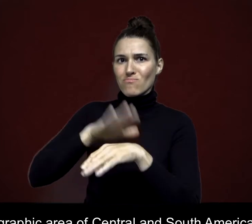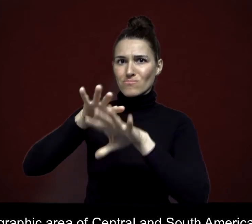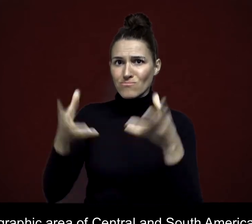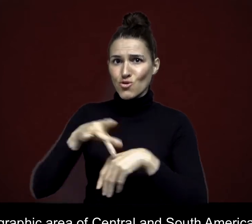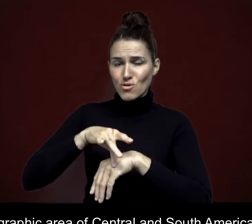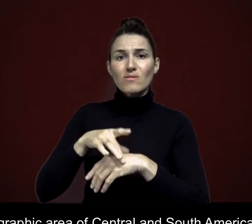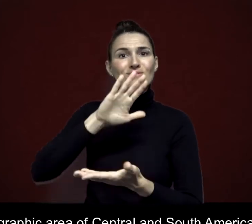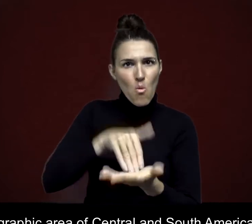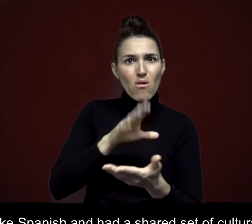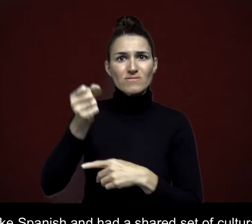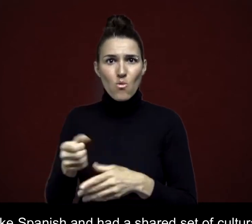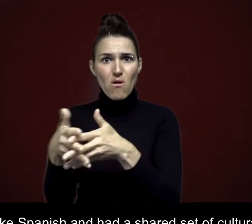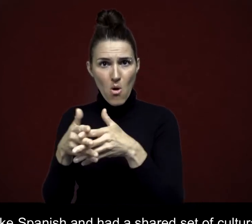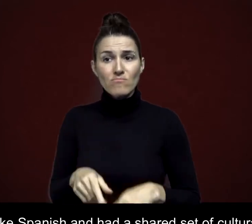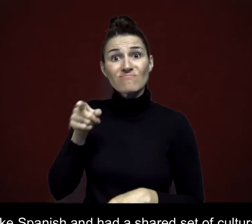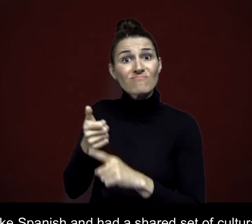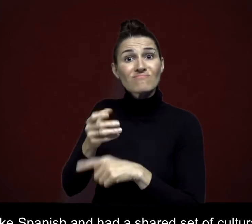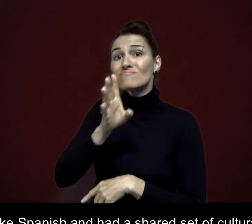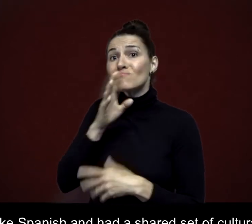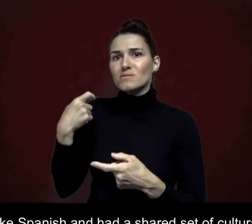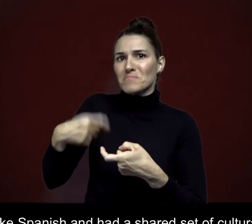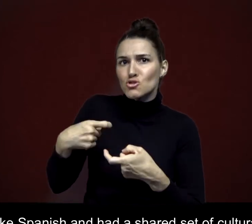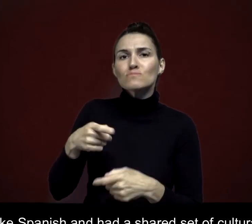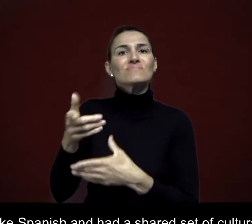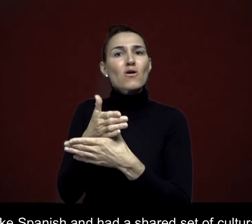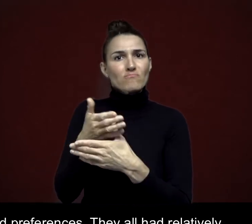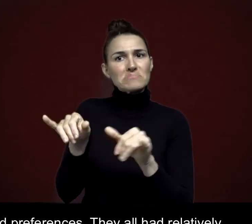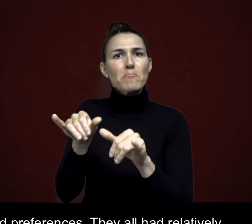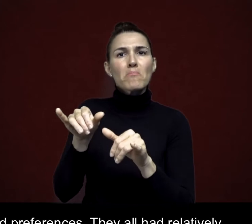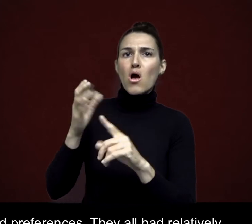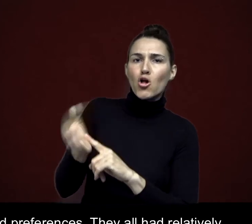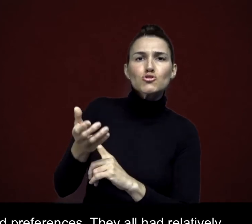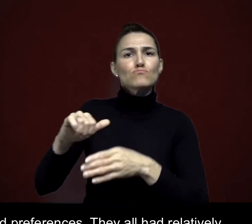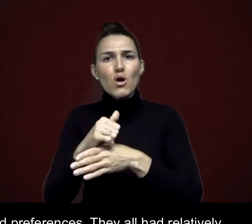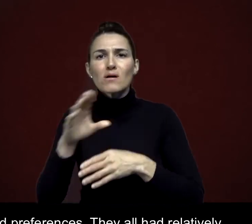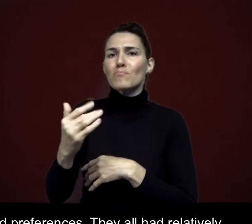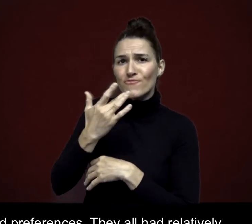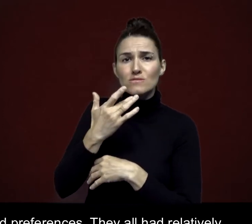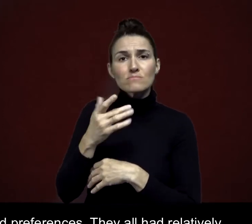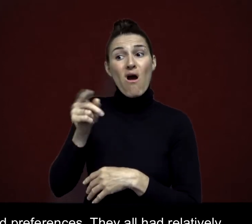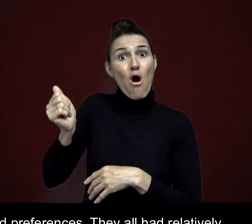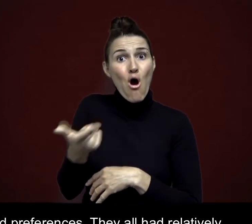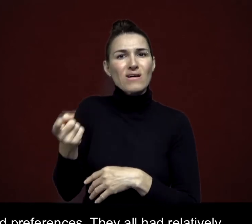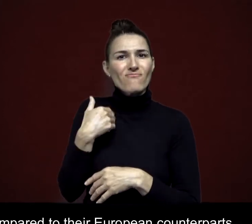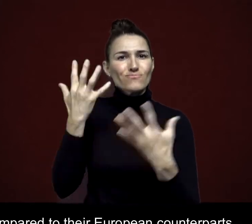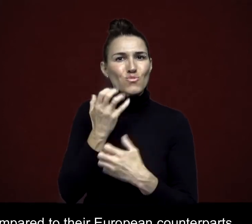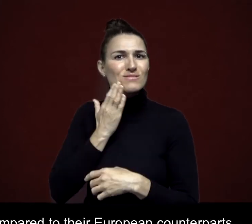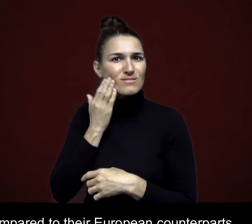South America. They all spoke Spanish and had a shared set of cultural practices and preferences. They all had relatively dark skin compared to